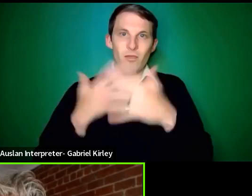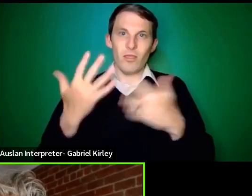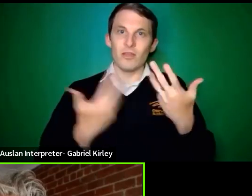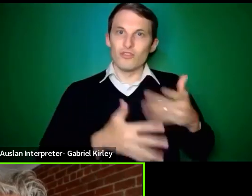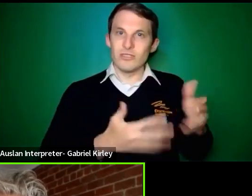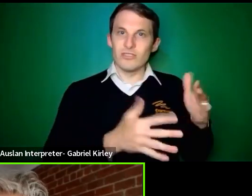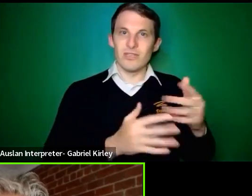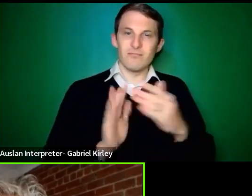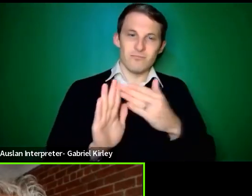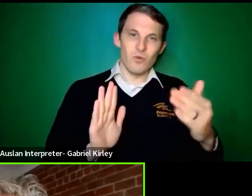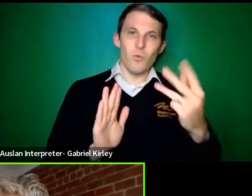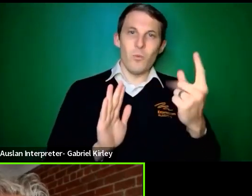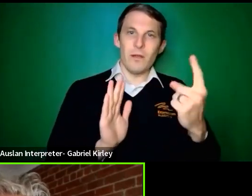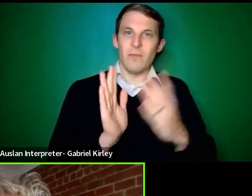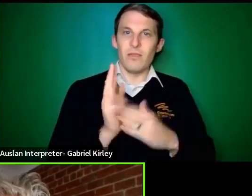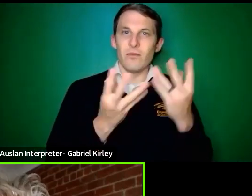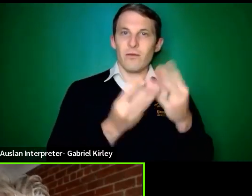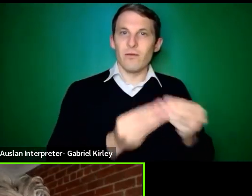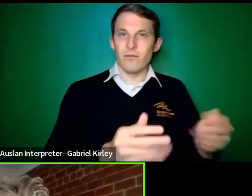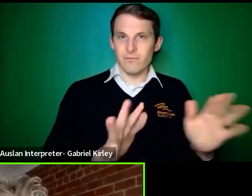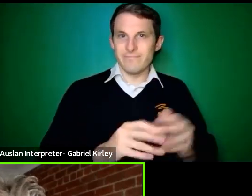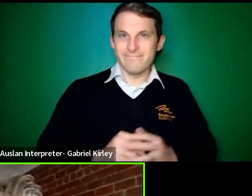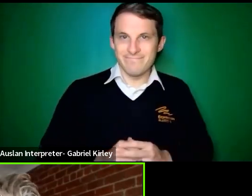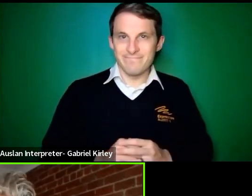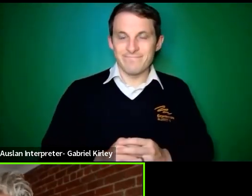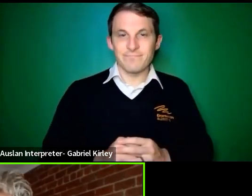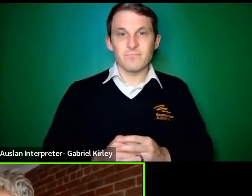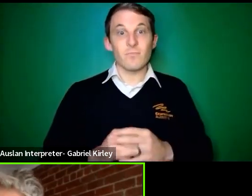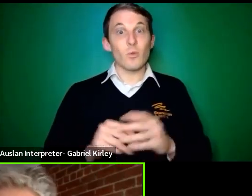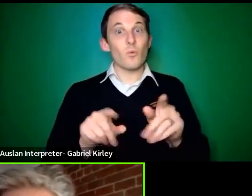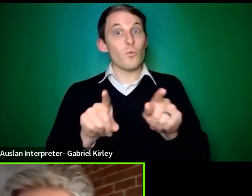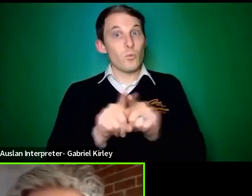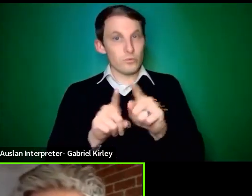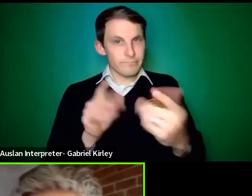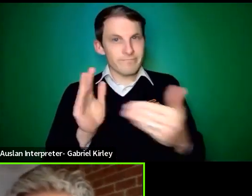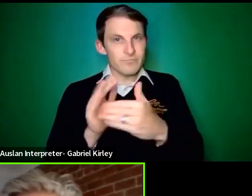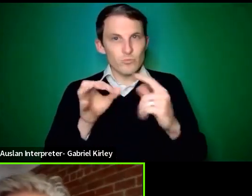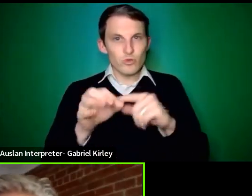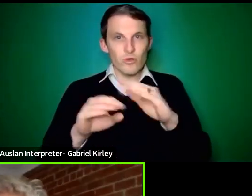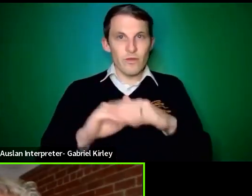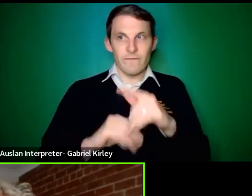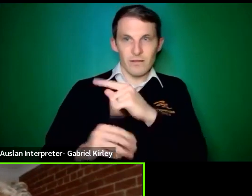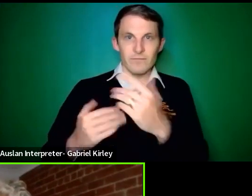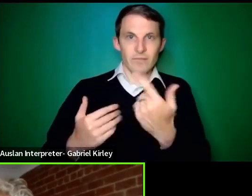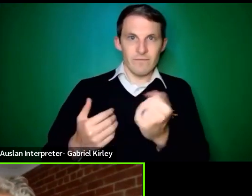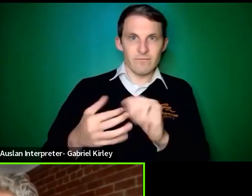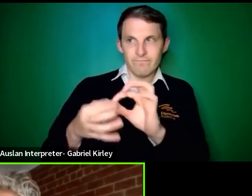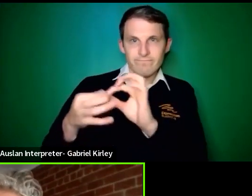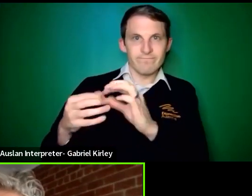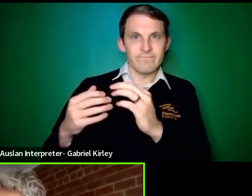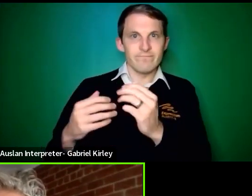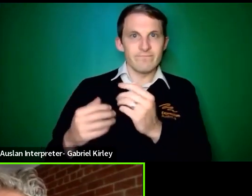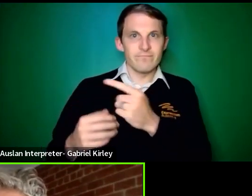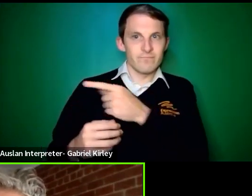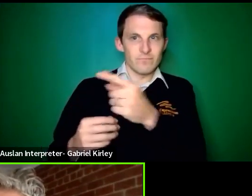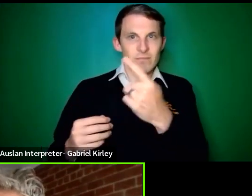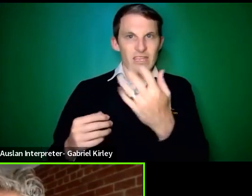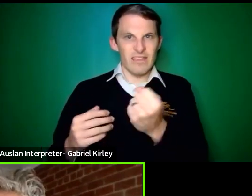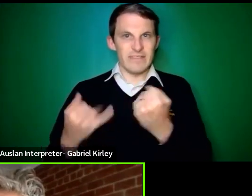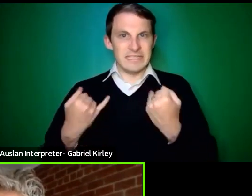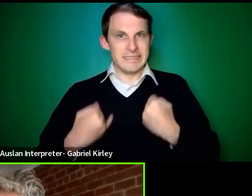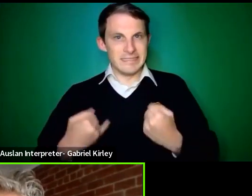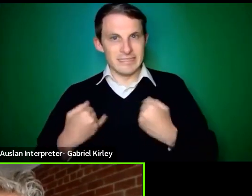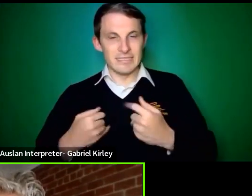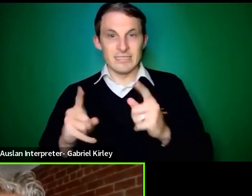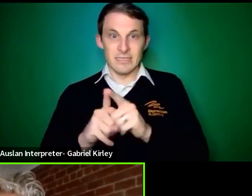that having loved ones who've got immune compromise, and all of us have got them. I myself have aged parents who